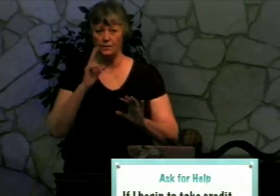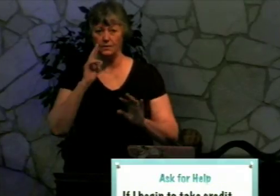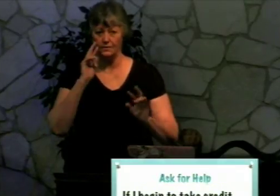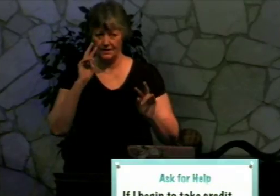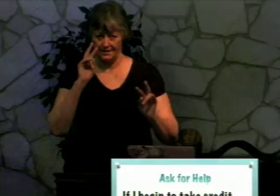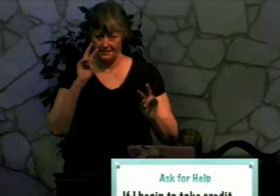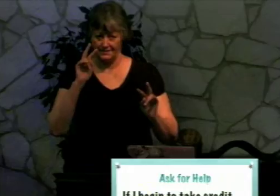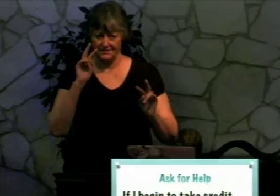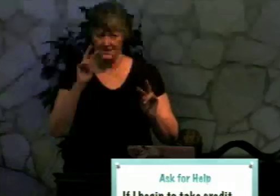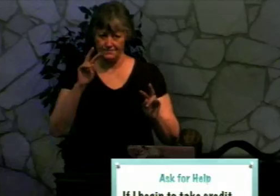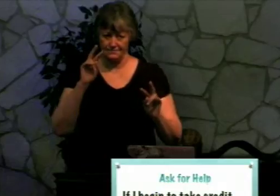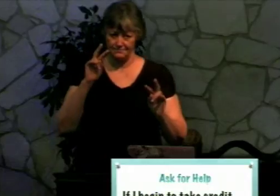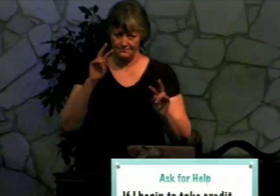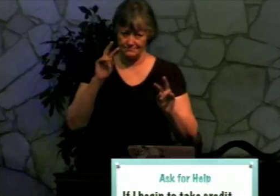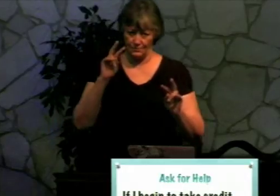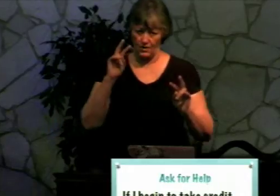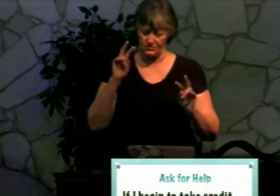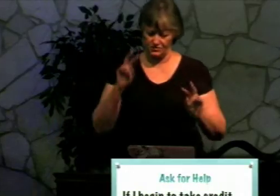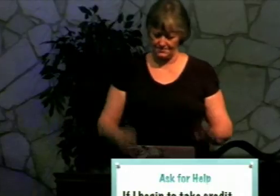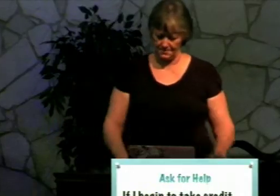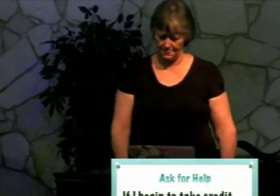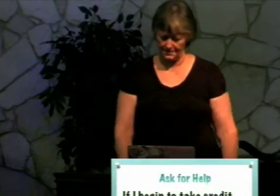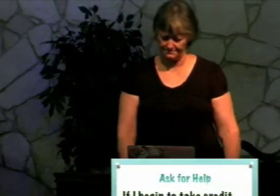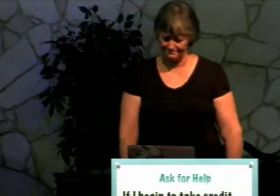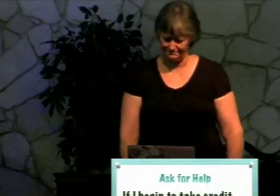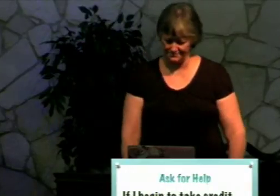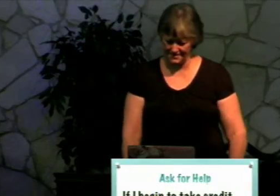will keep watching. Okay.